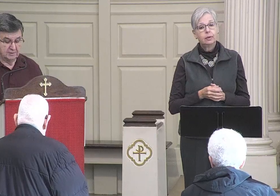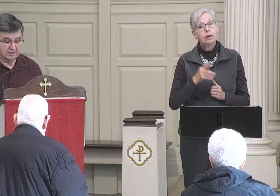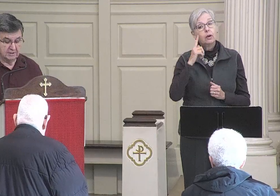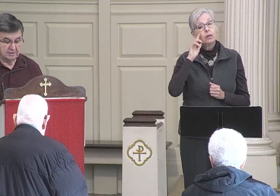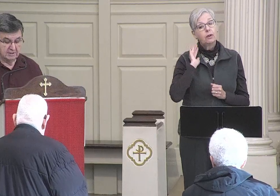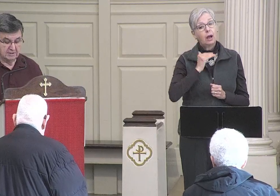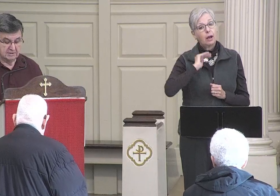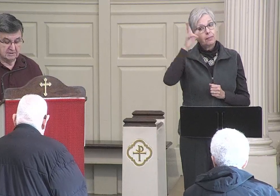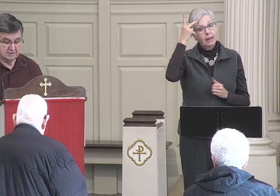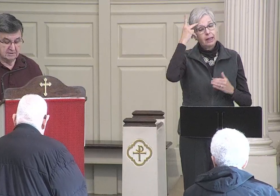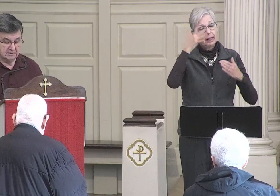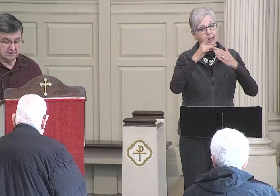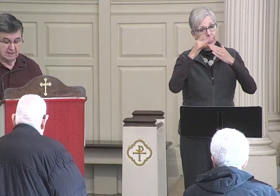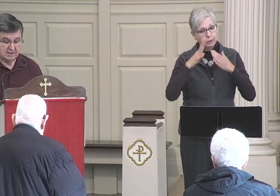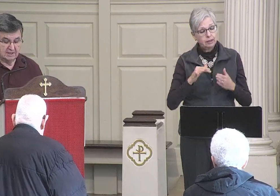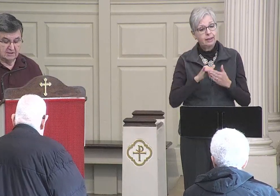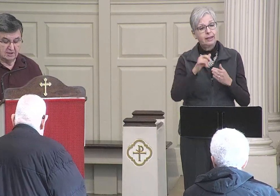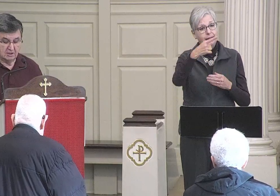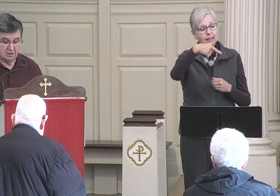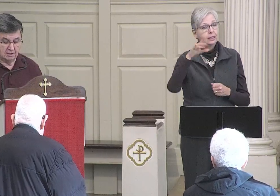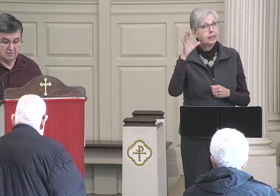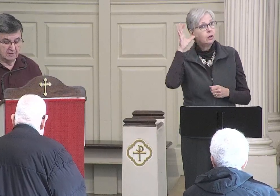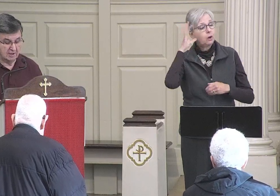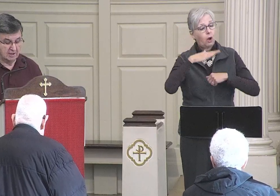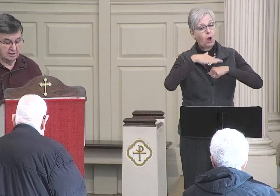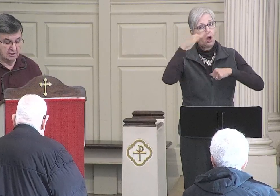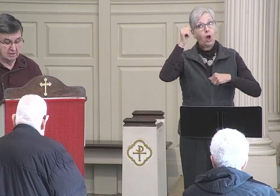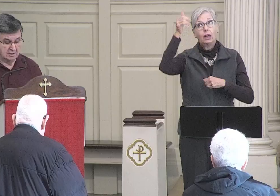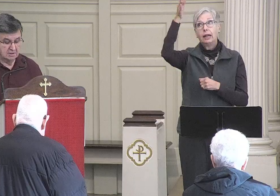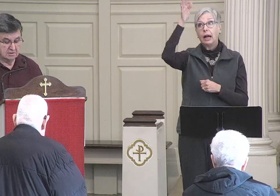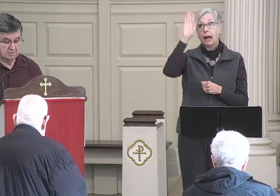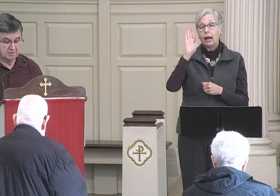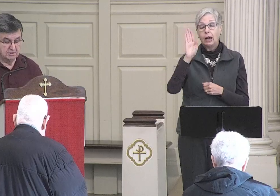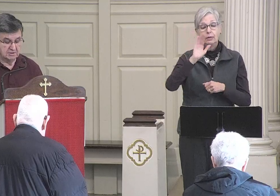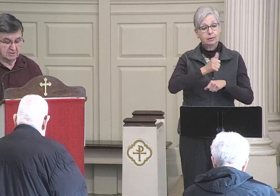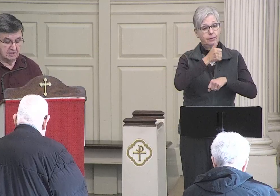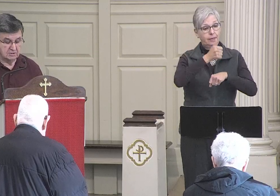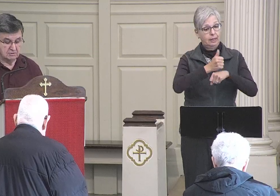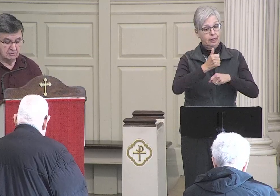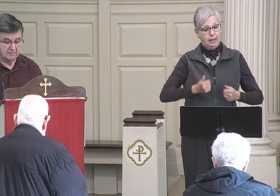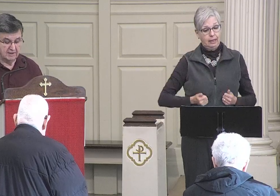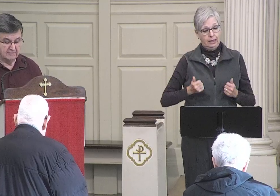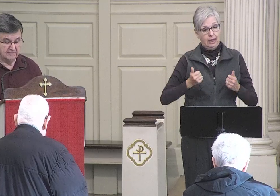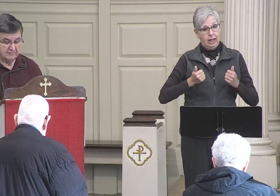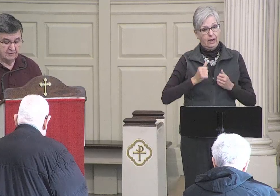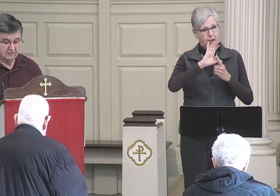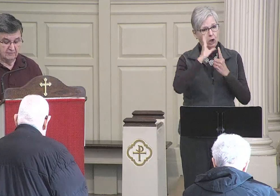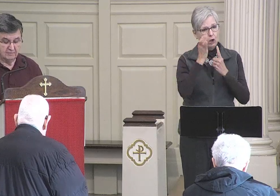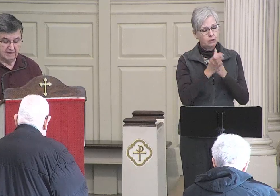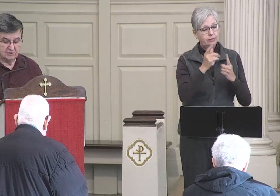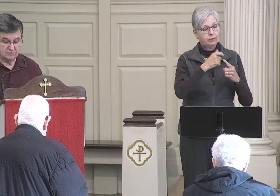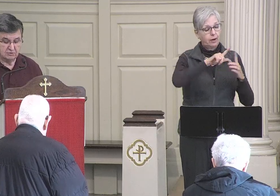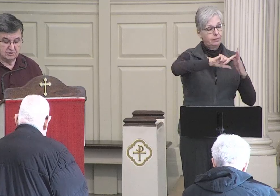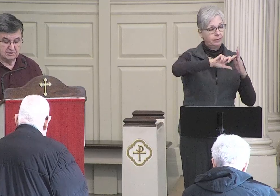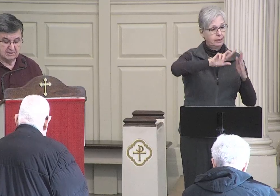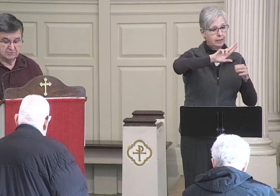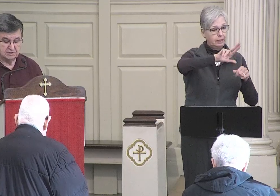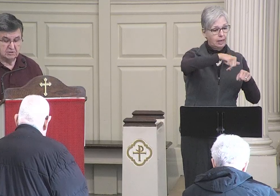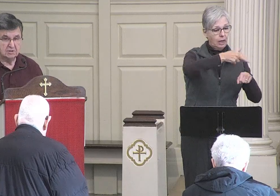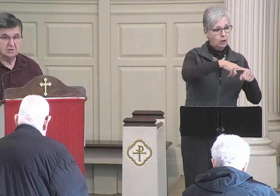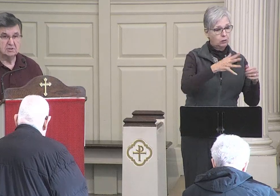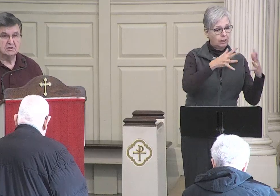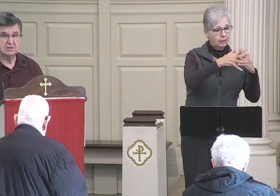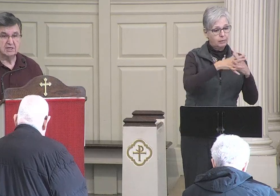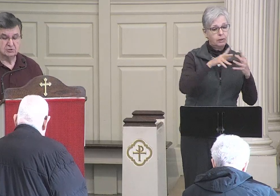For our political leaders, that they heed the calling of God to build a culture of life from natural